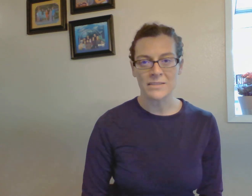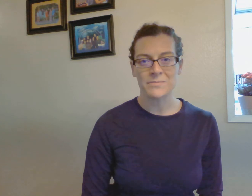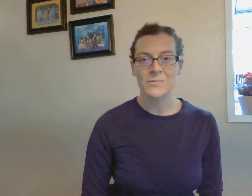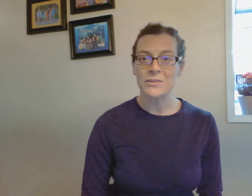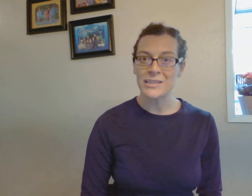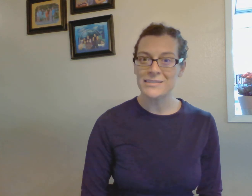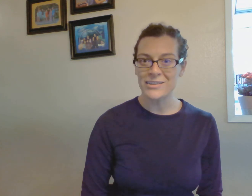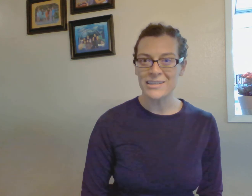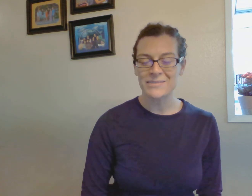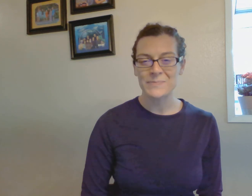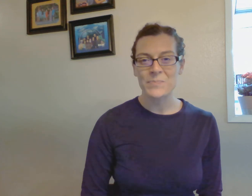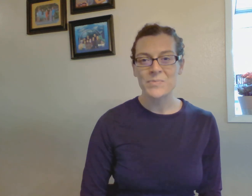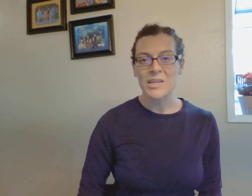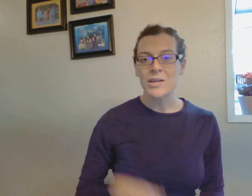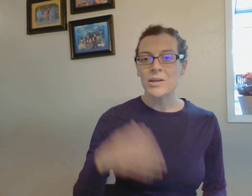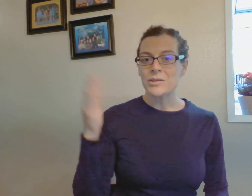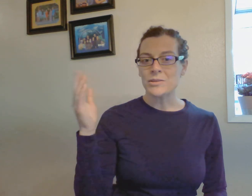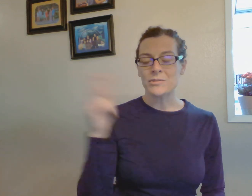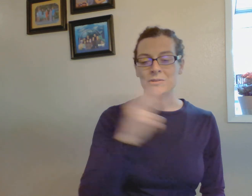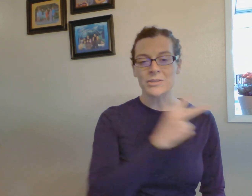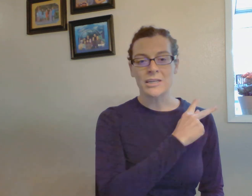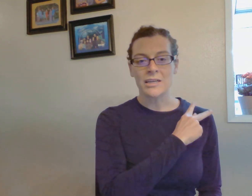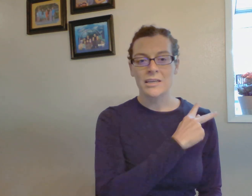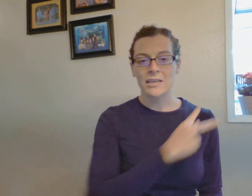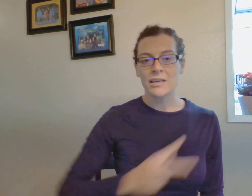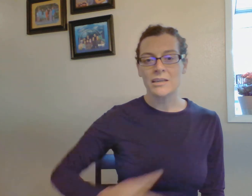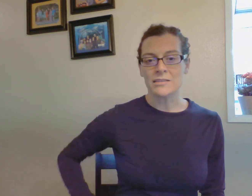So let's start. Your kingdom.